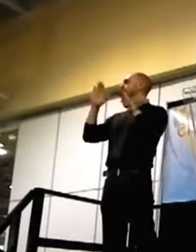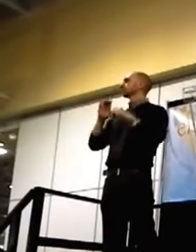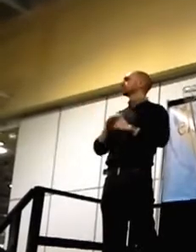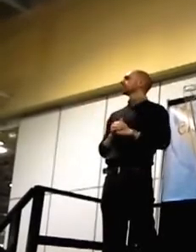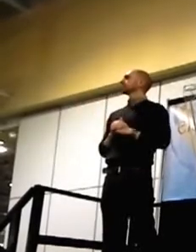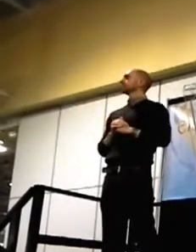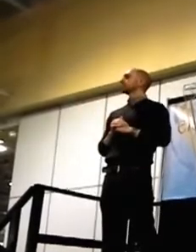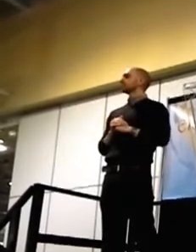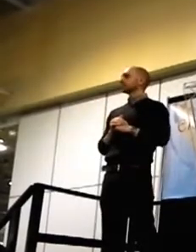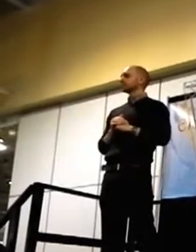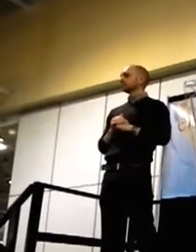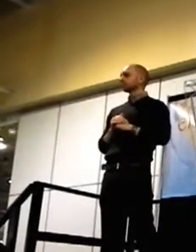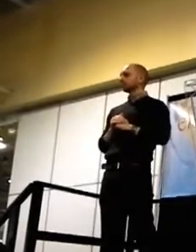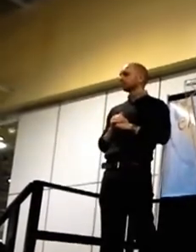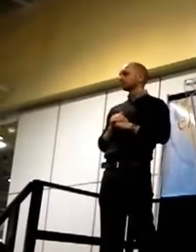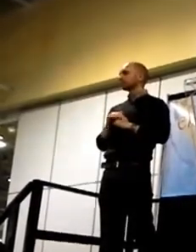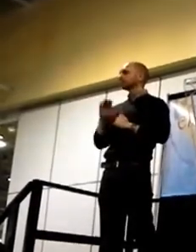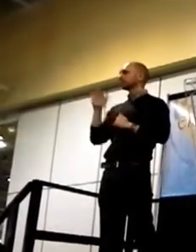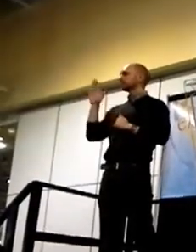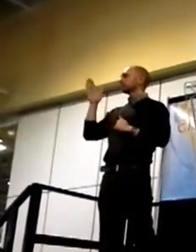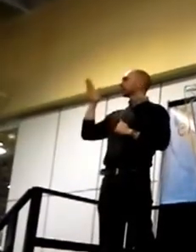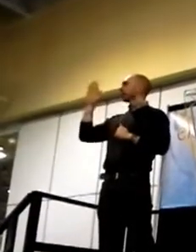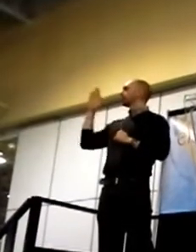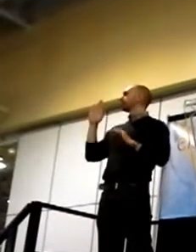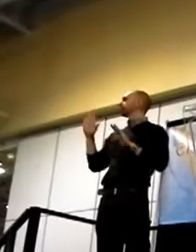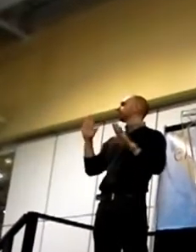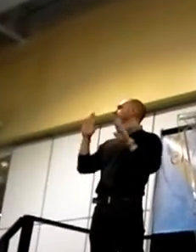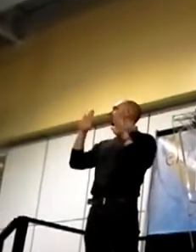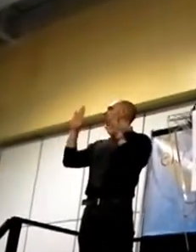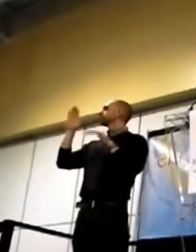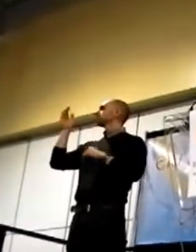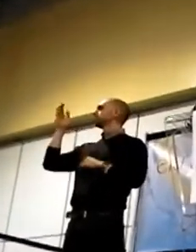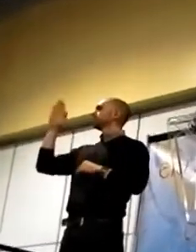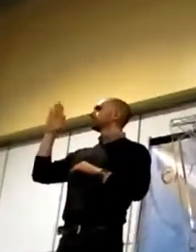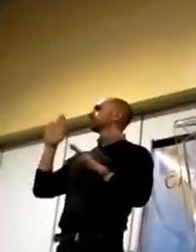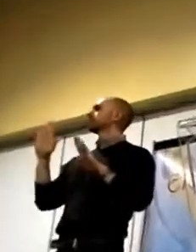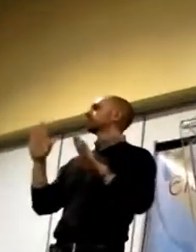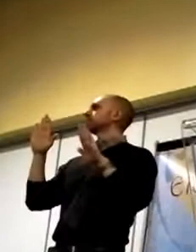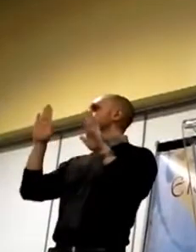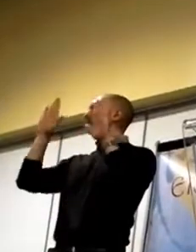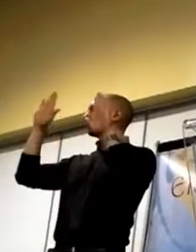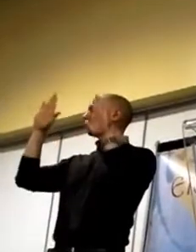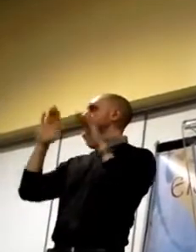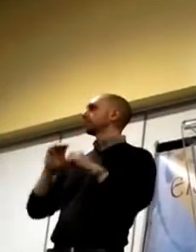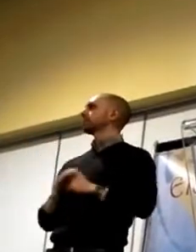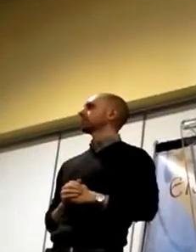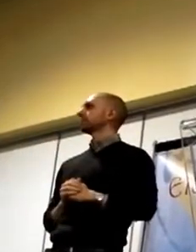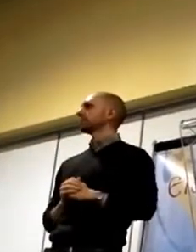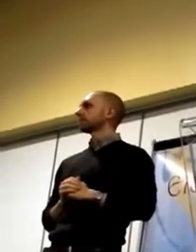Allahu Akbar, Allahu Akbar. Allahu Akbar, walillahi alhamd.